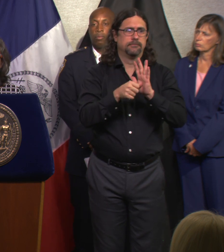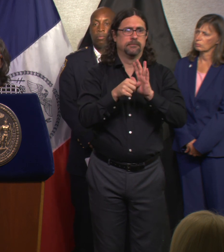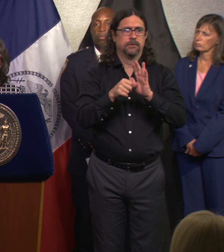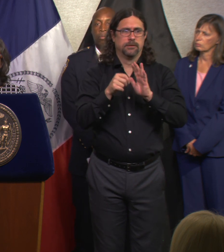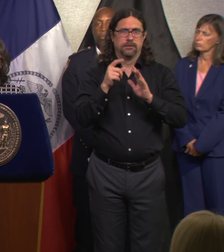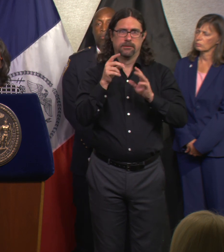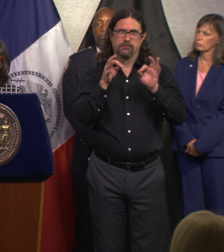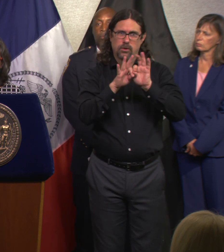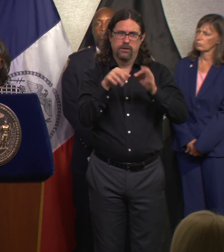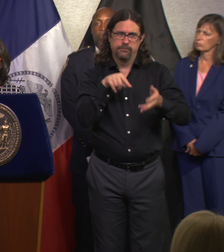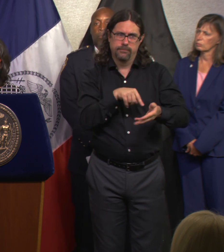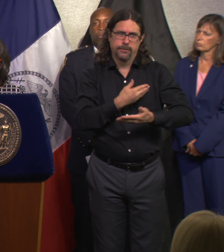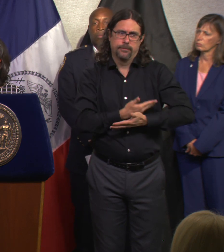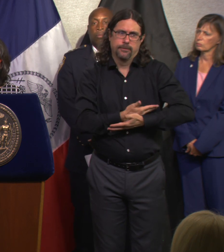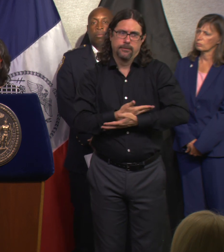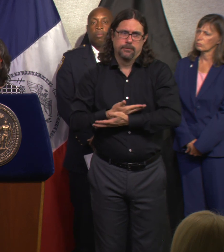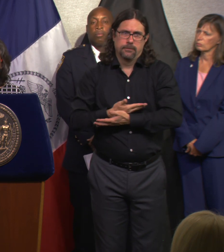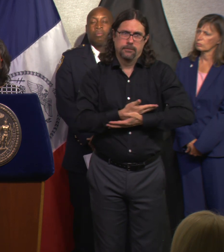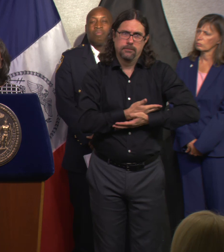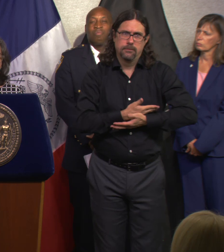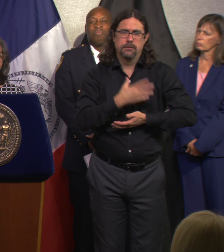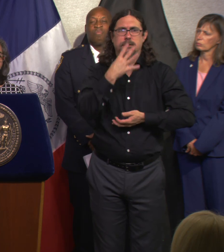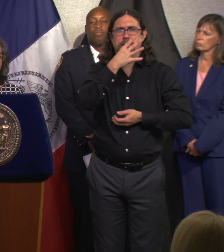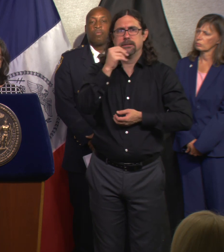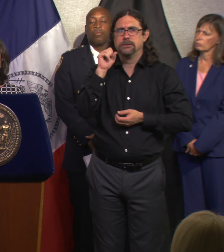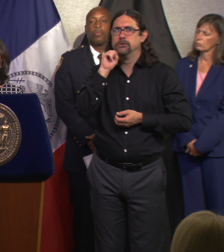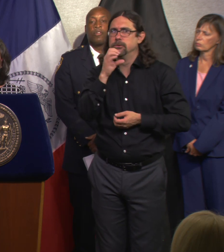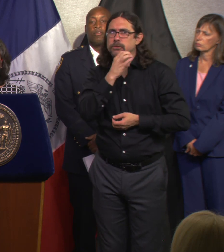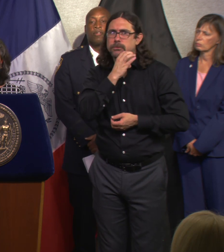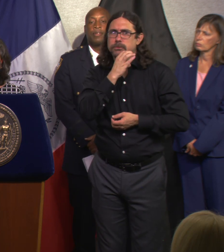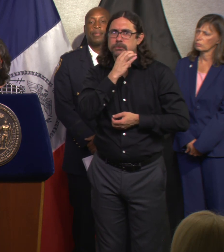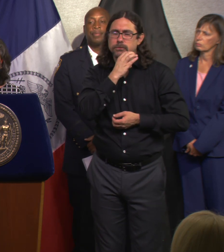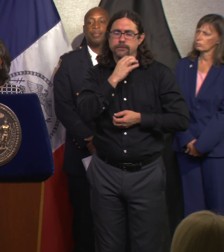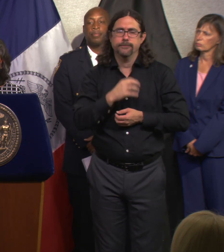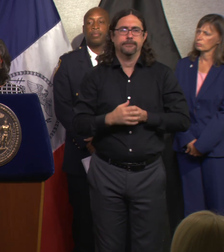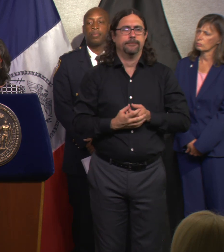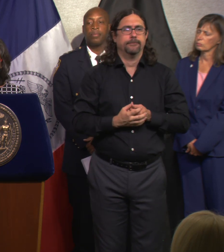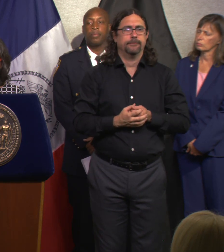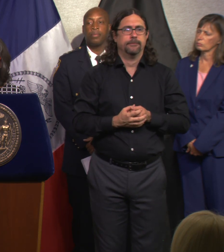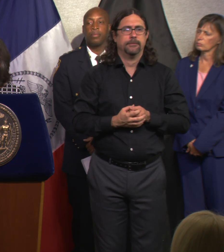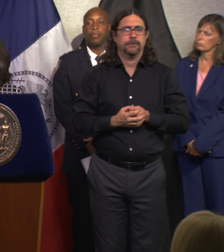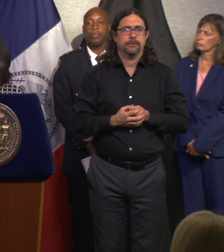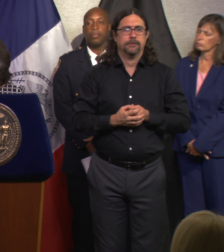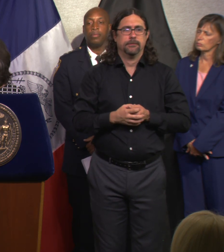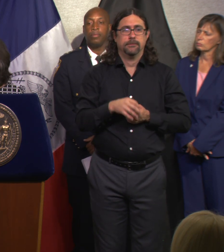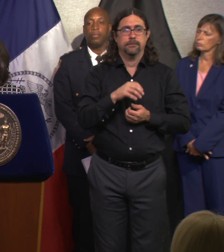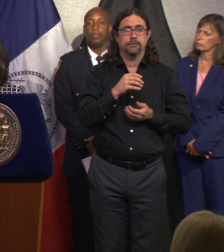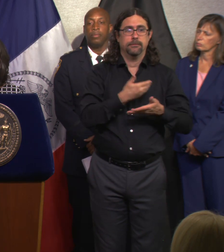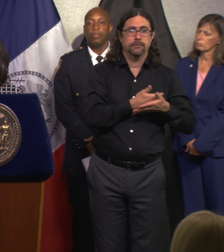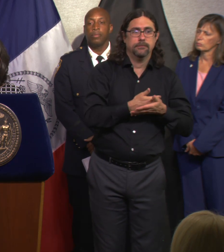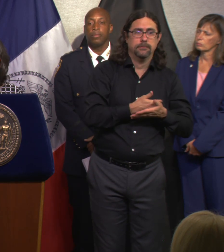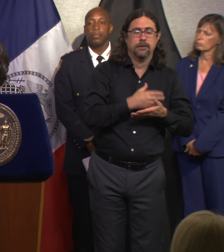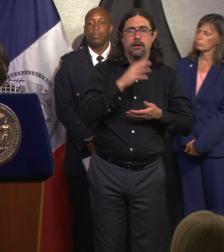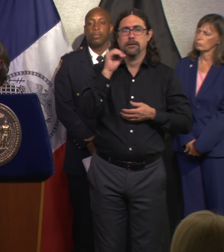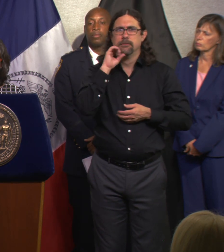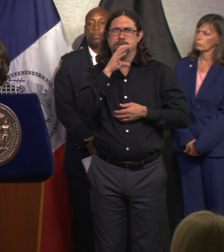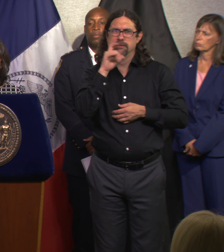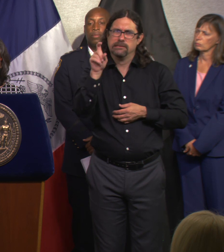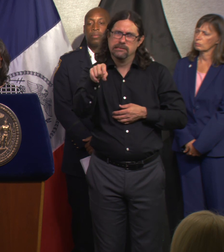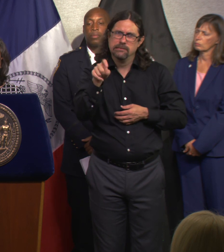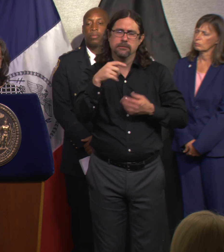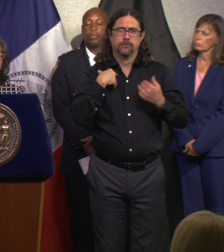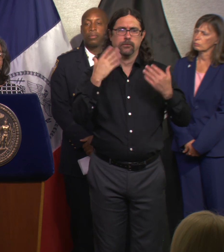chronic illnesses, including mental health conditions, is a place with air conditioning. If you have family or neighbors who are older or have